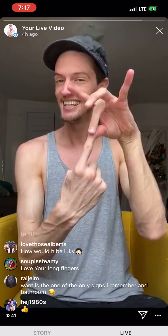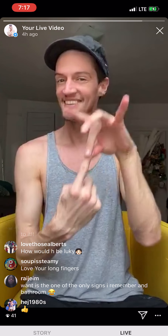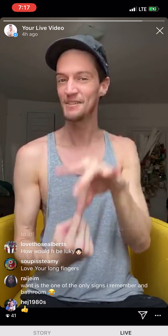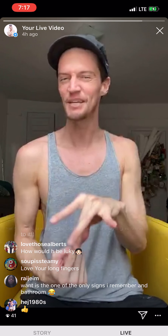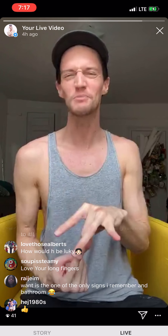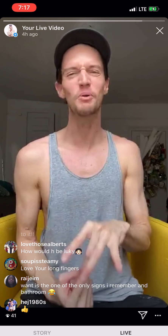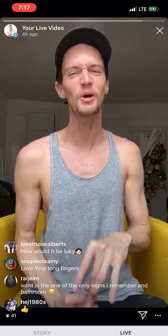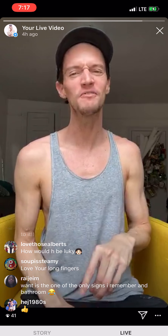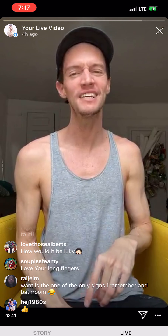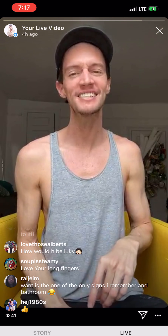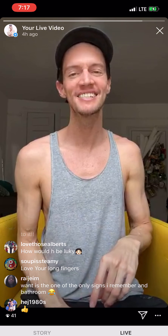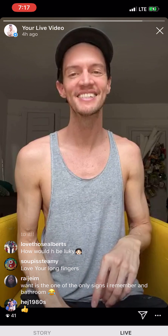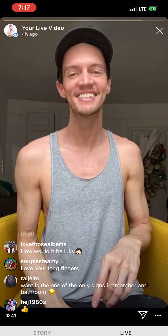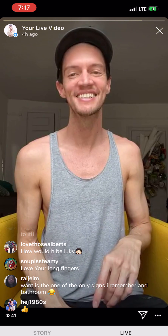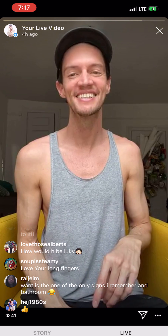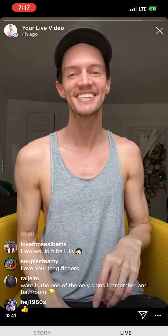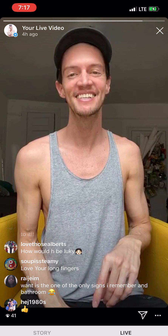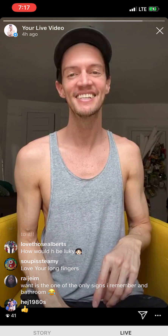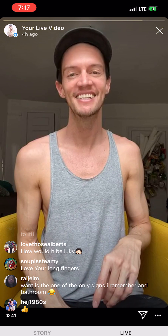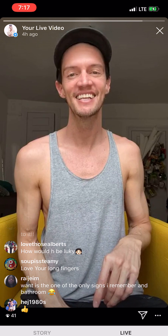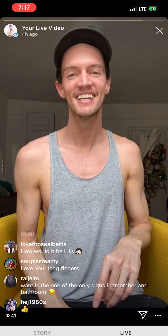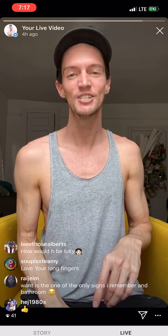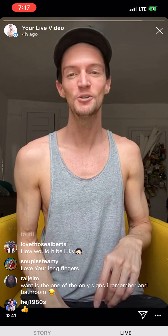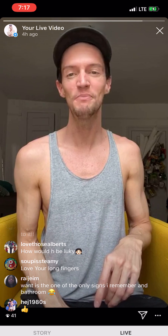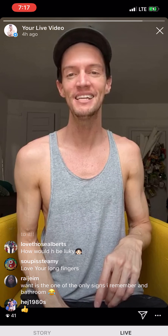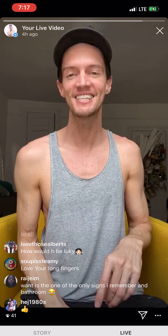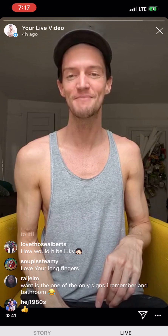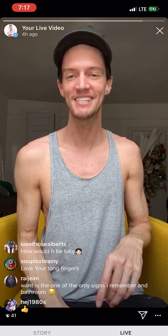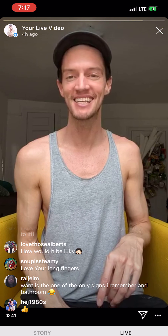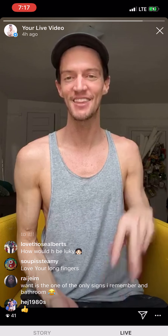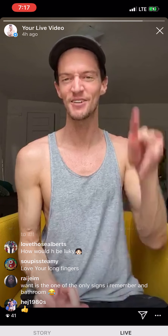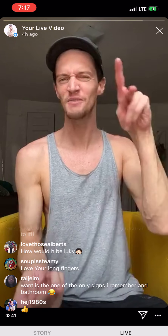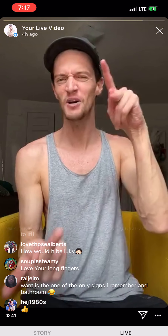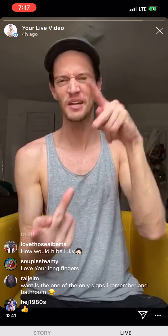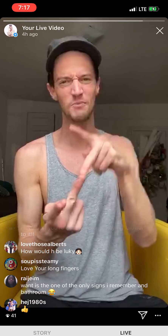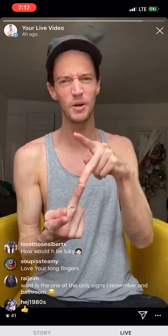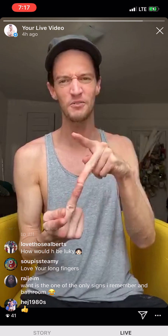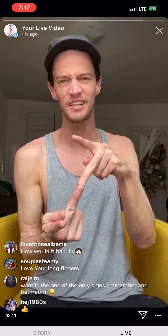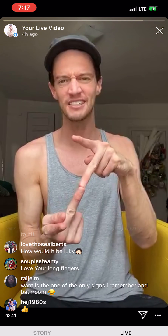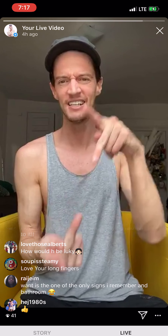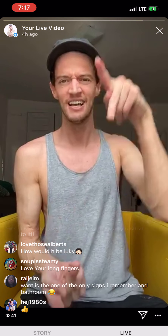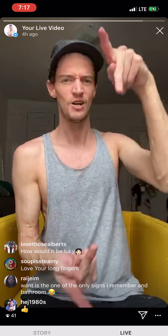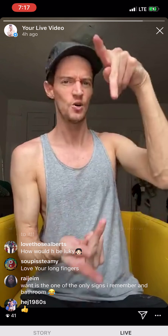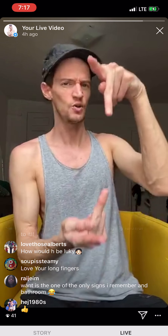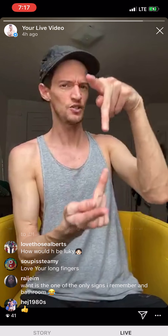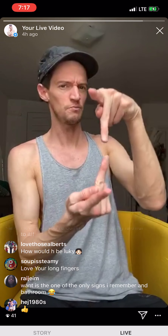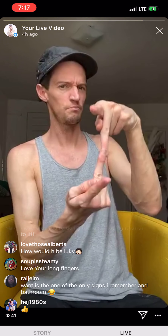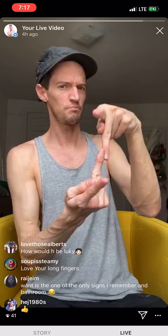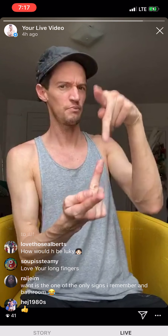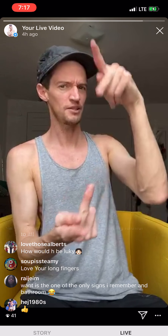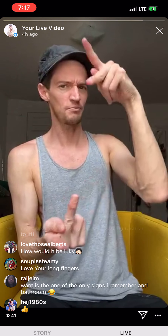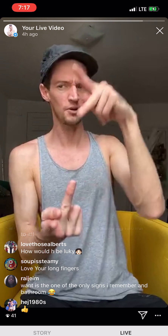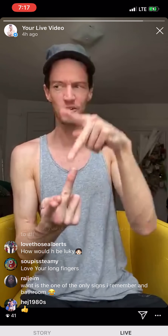Something is perfect. Two peas coming together. Oh, that's perfect. That's perfect.